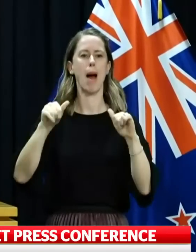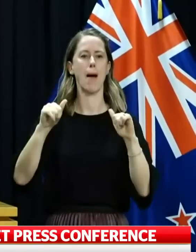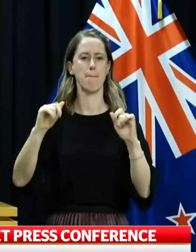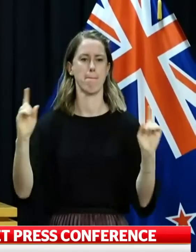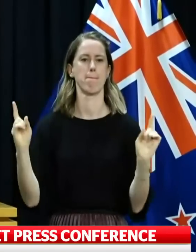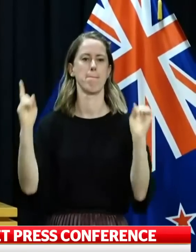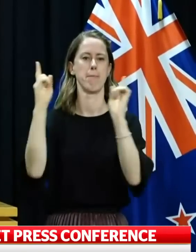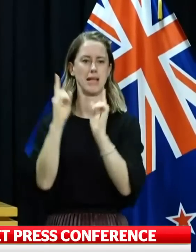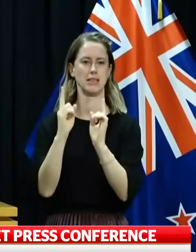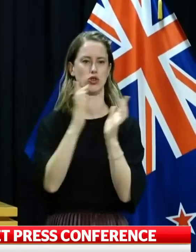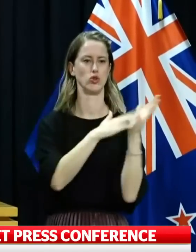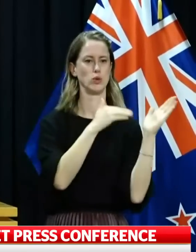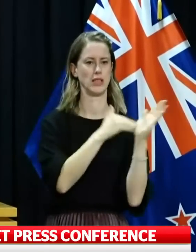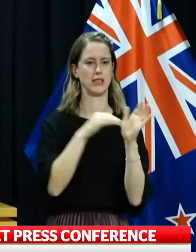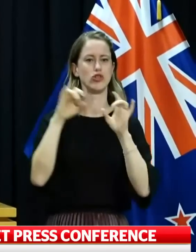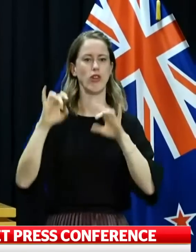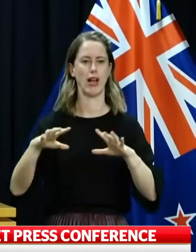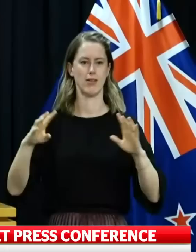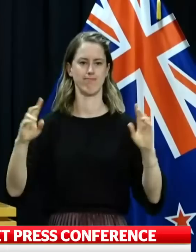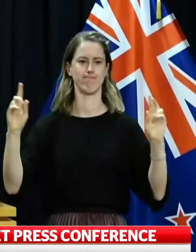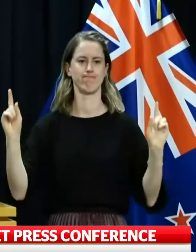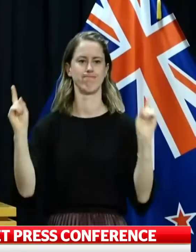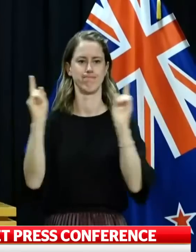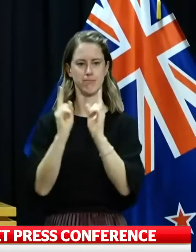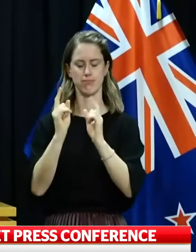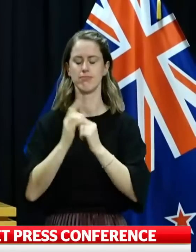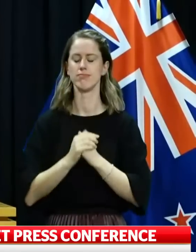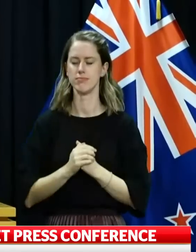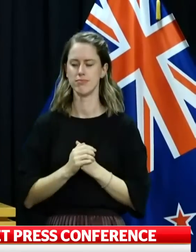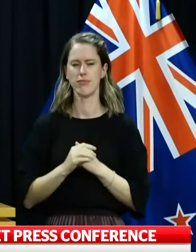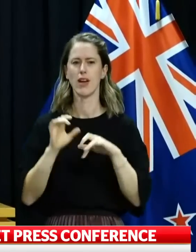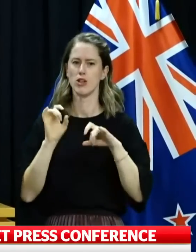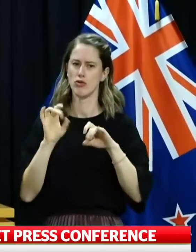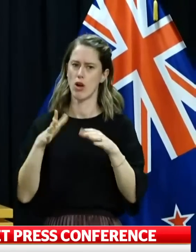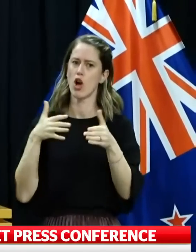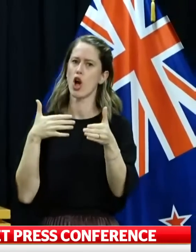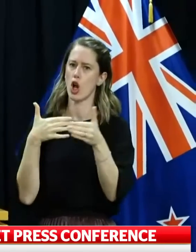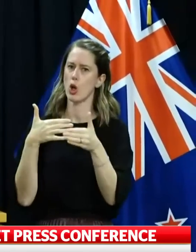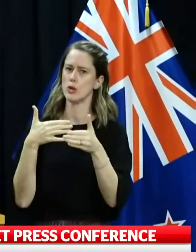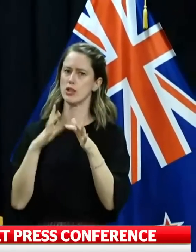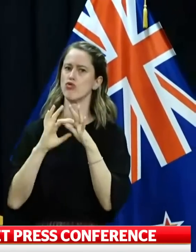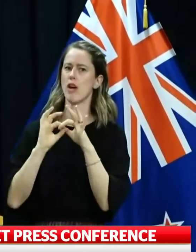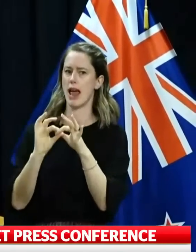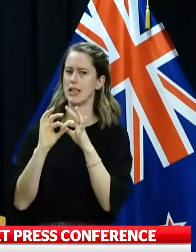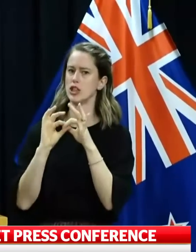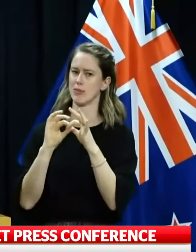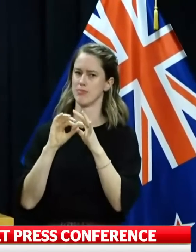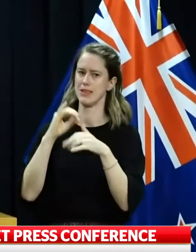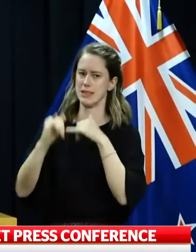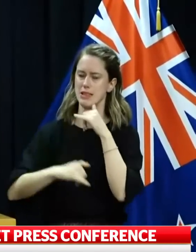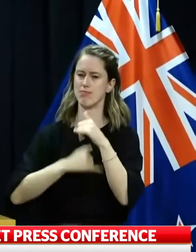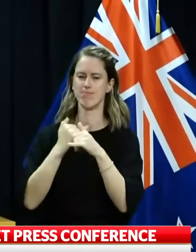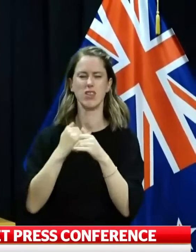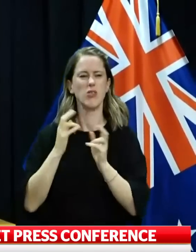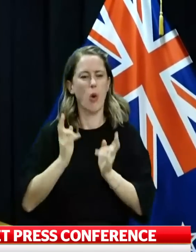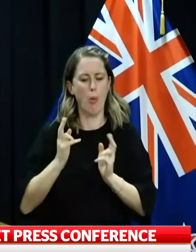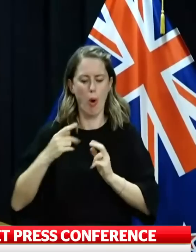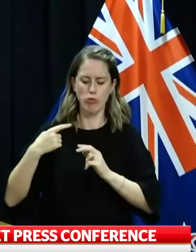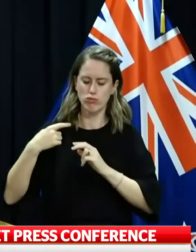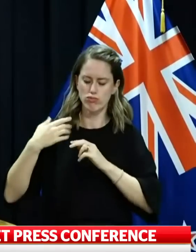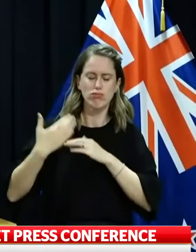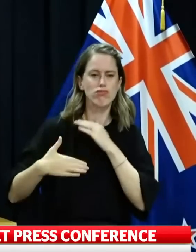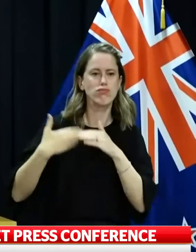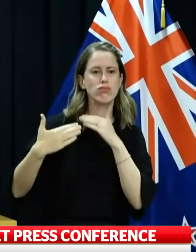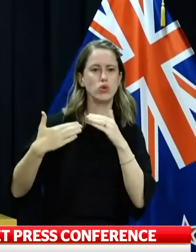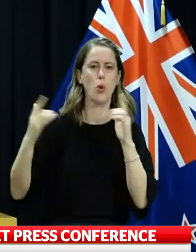formal bilateral meeting. Australia is our closest international relationship, and it is traditional to meet the incoming